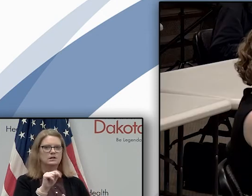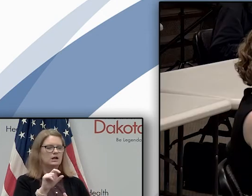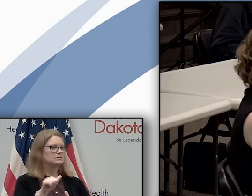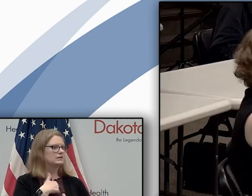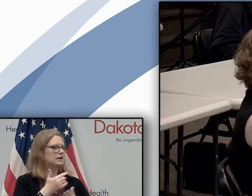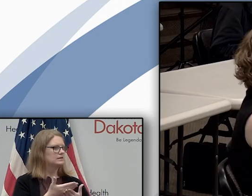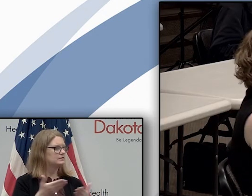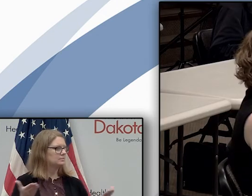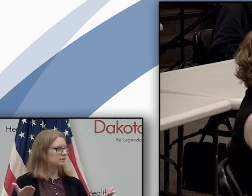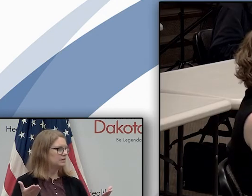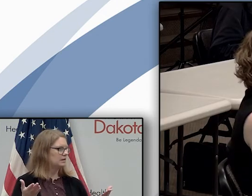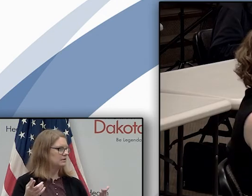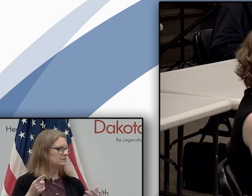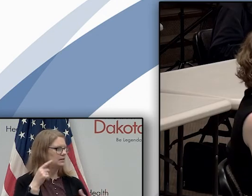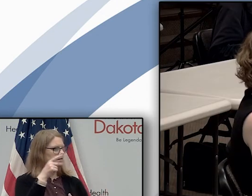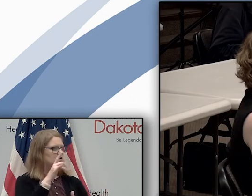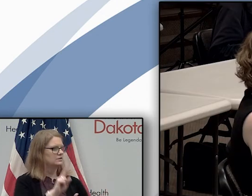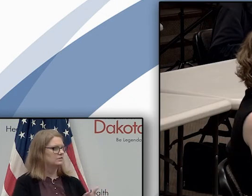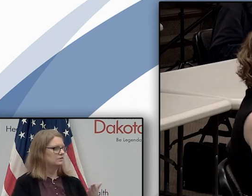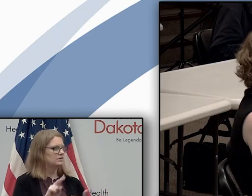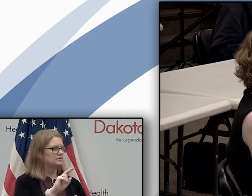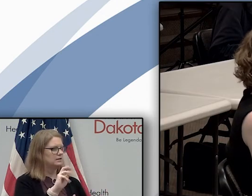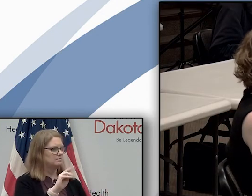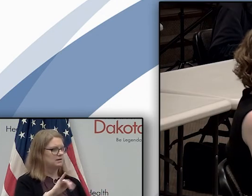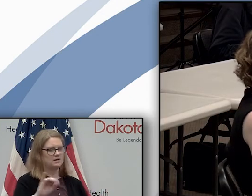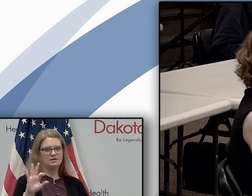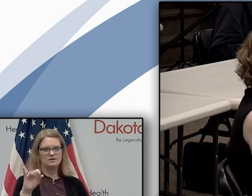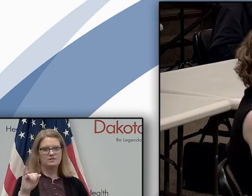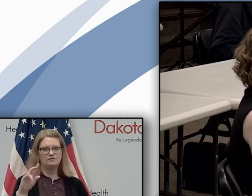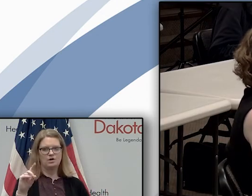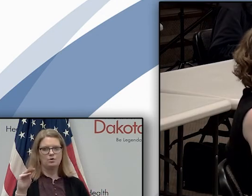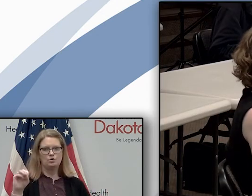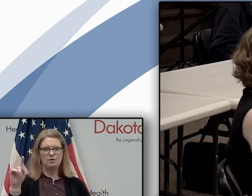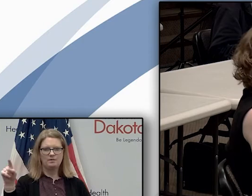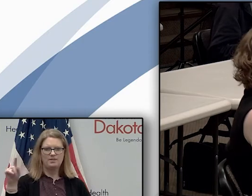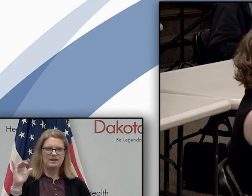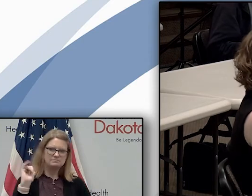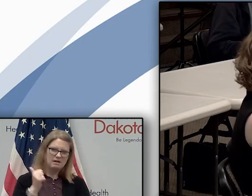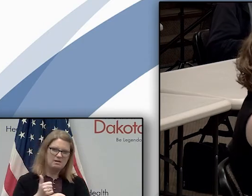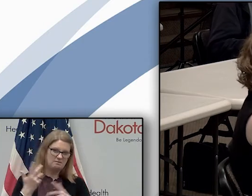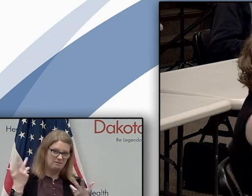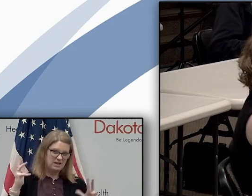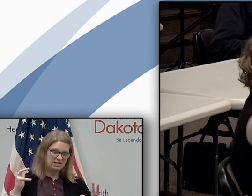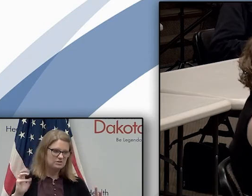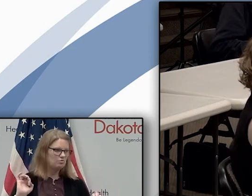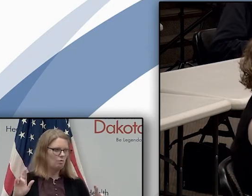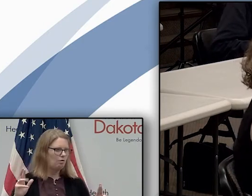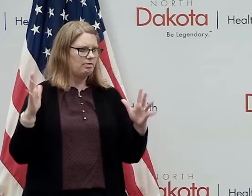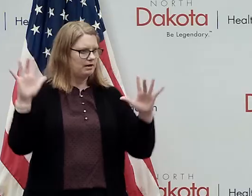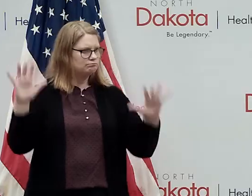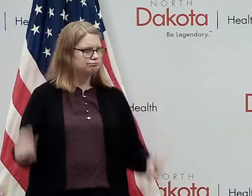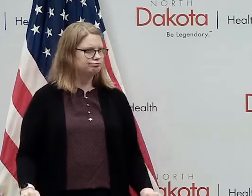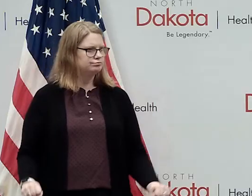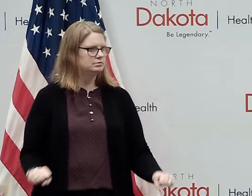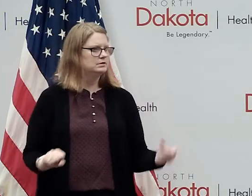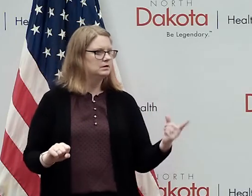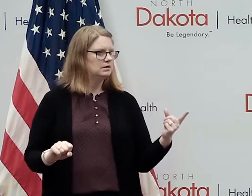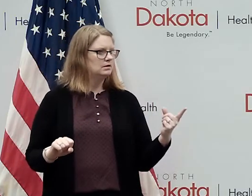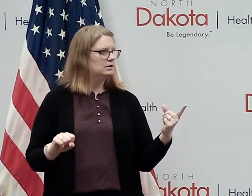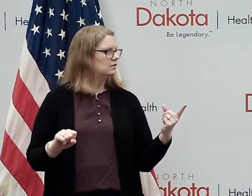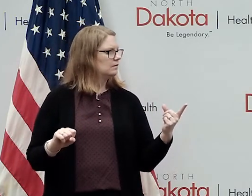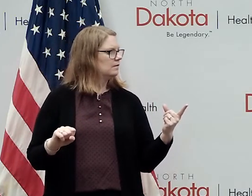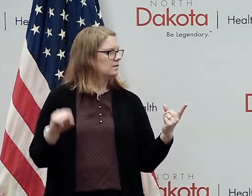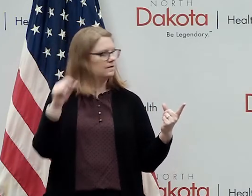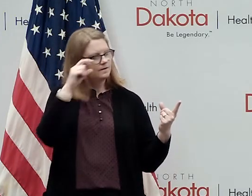that were set up at the University of Marion at the Fargo Dome, are they still there and in place, or what's the status of that? There was two